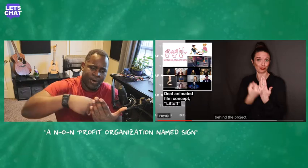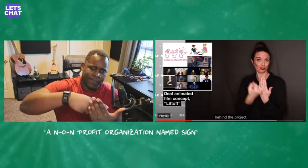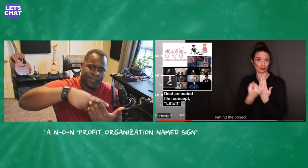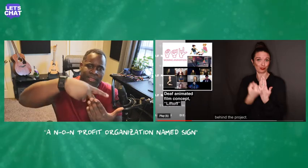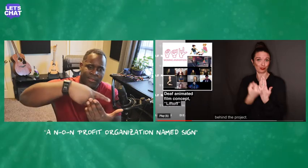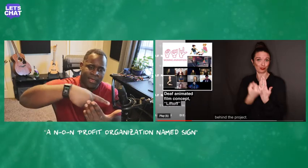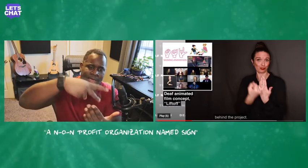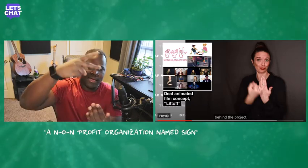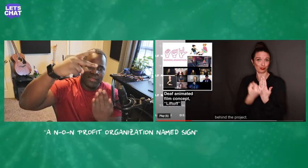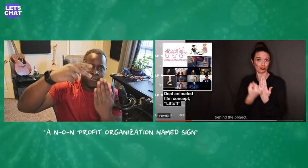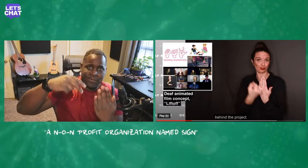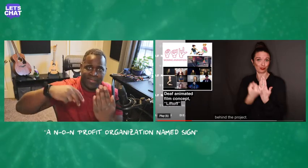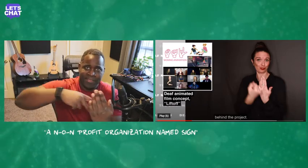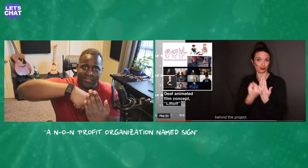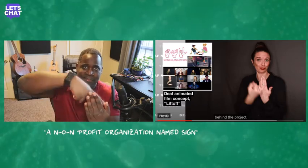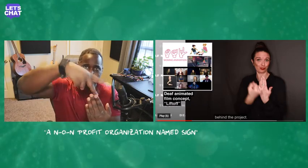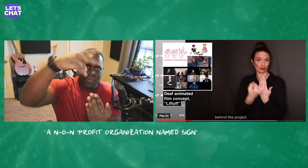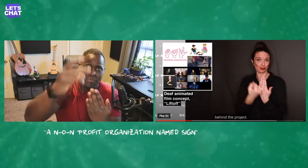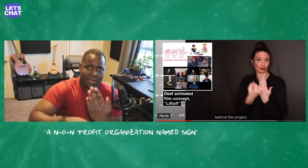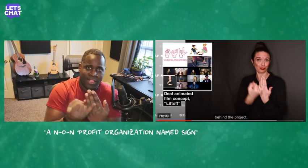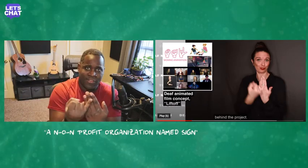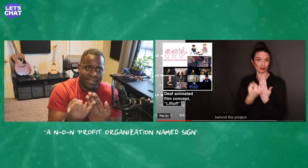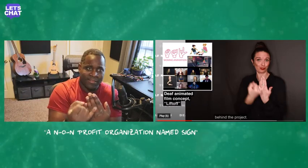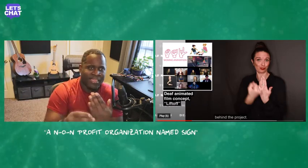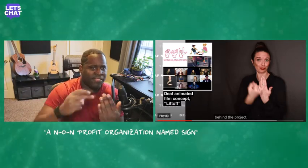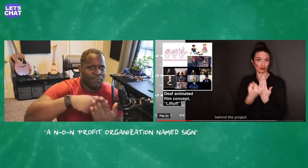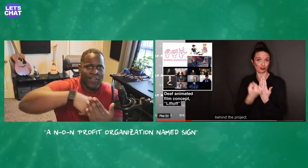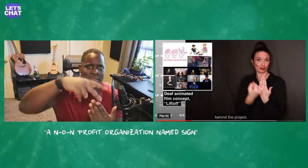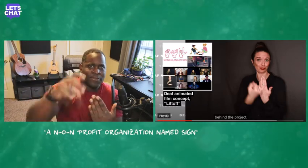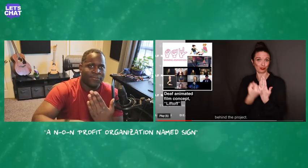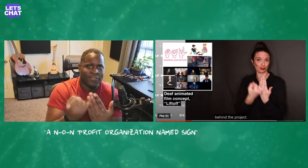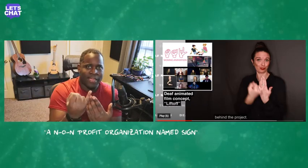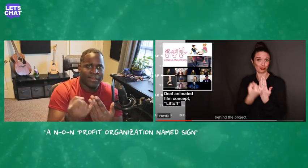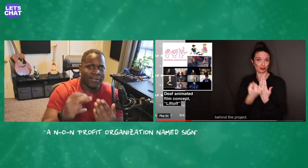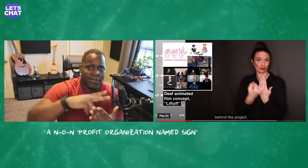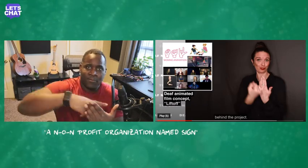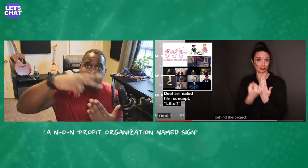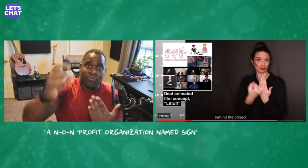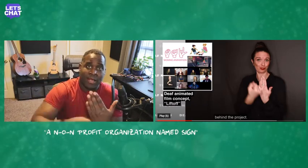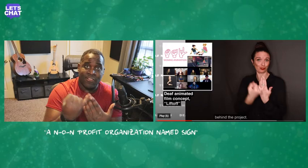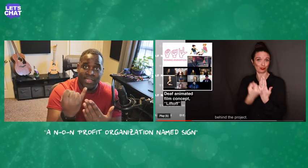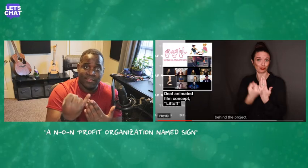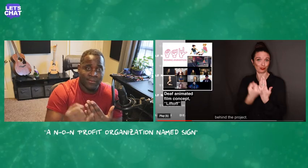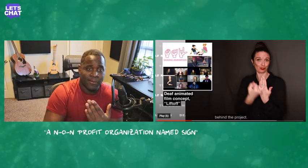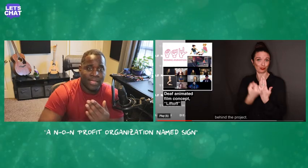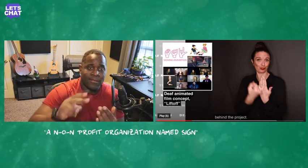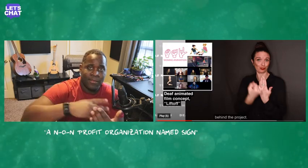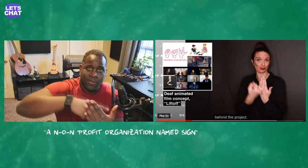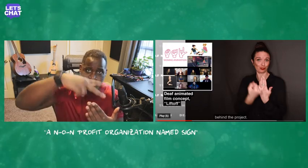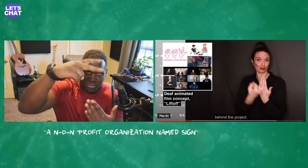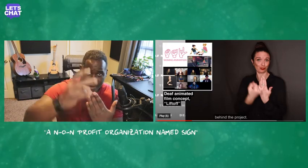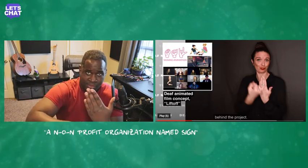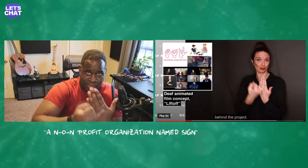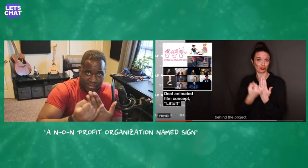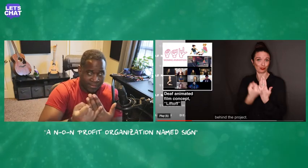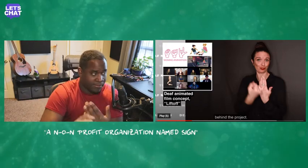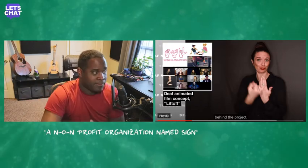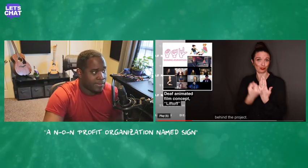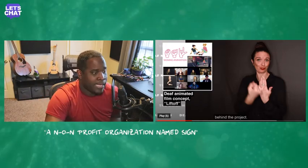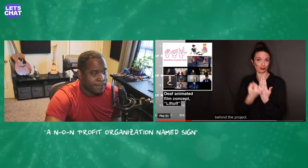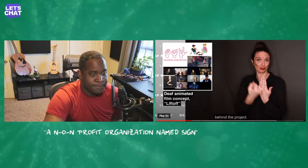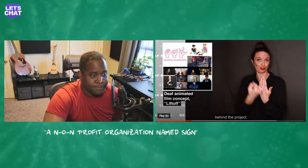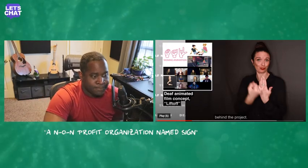project, or so this project, it's a very beautiful sign, project, right?